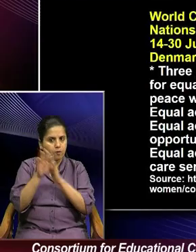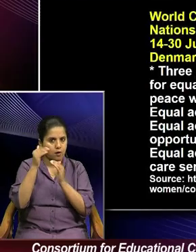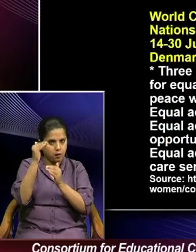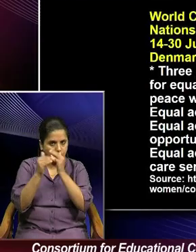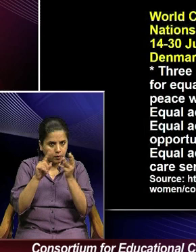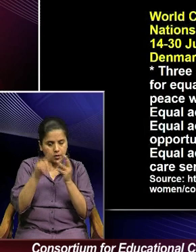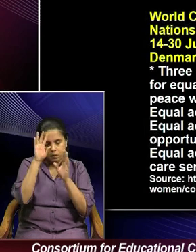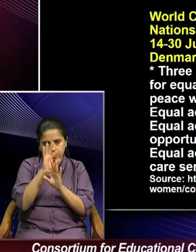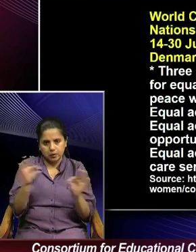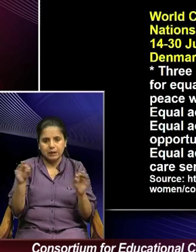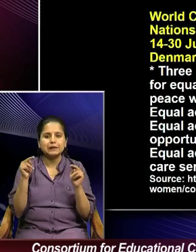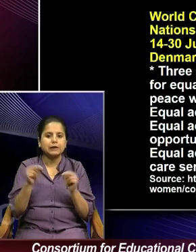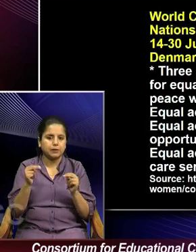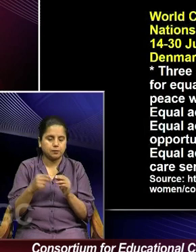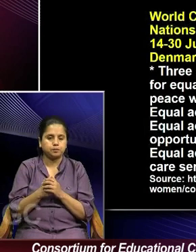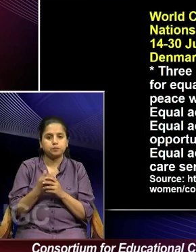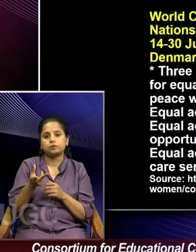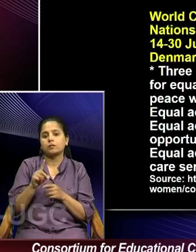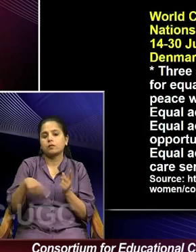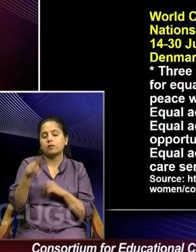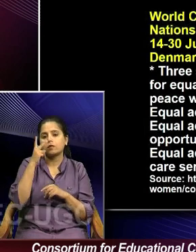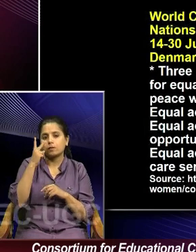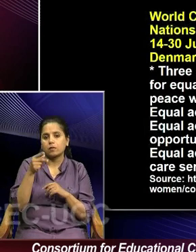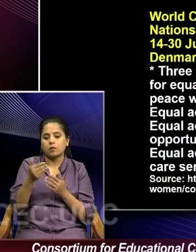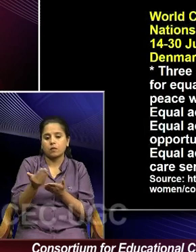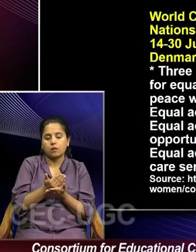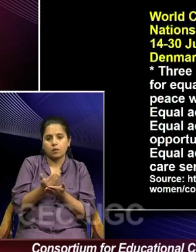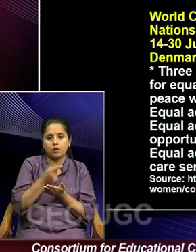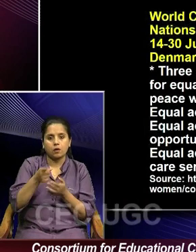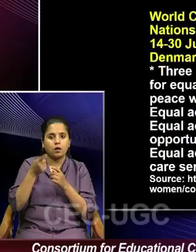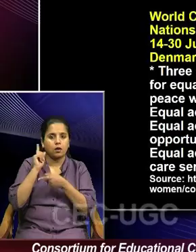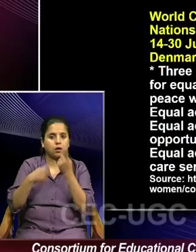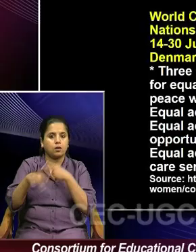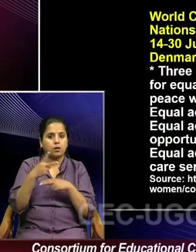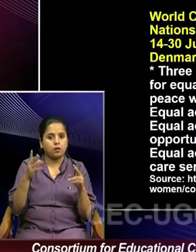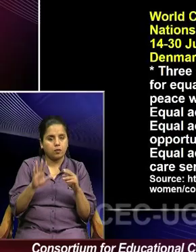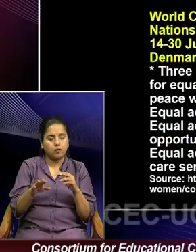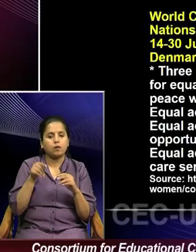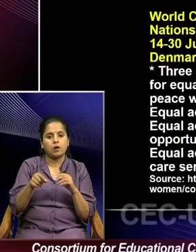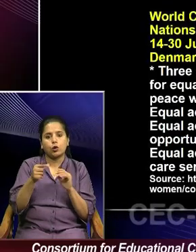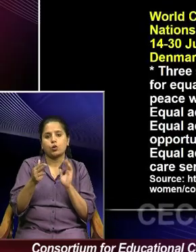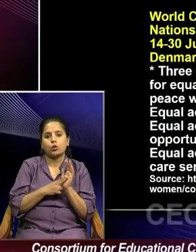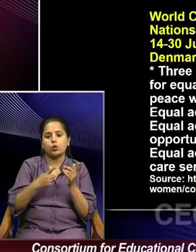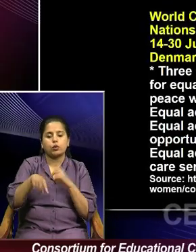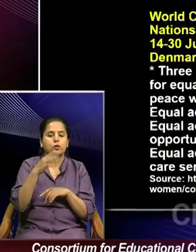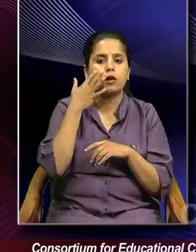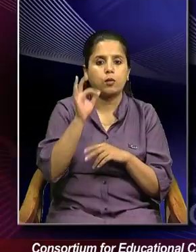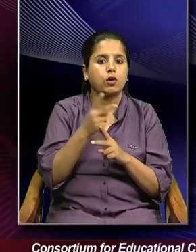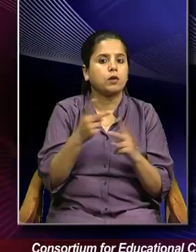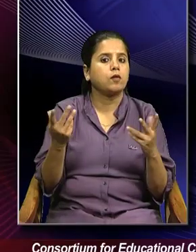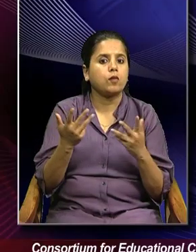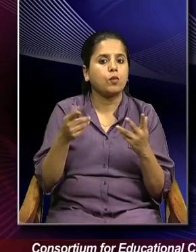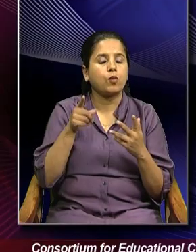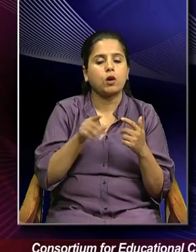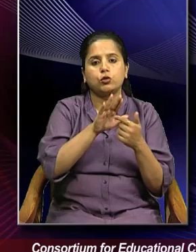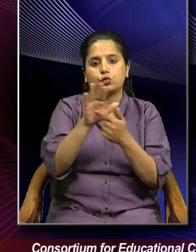and peace were needed. And again, let's look at the archives, the historical inputs from United Nations, that what were the important areas that were pointed